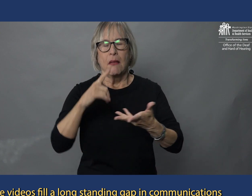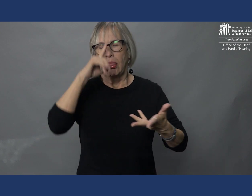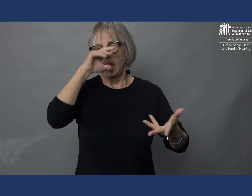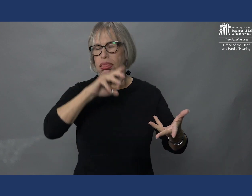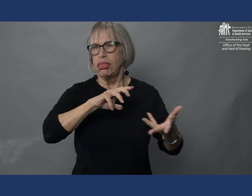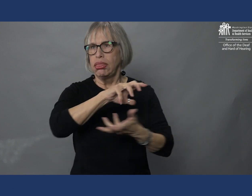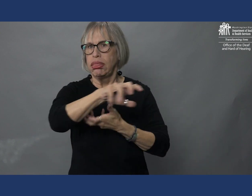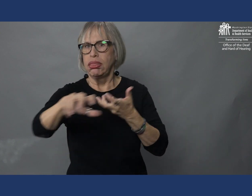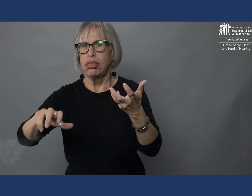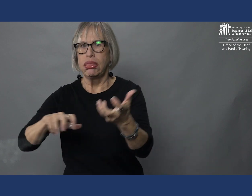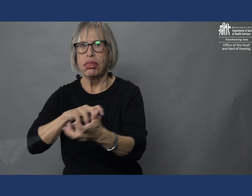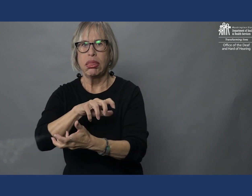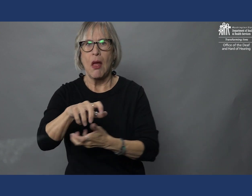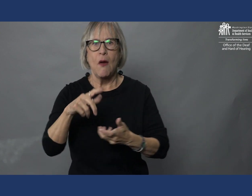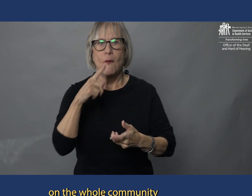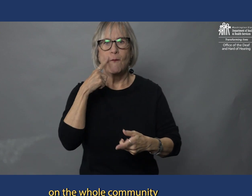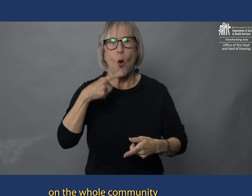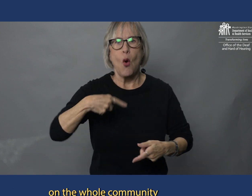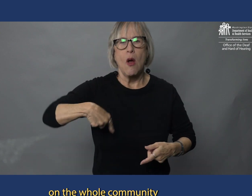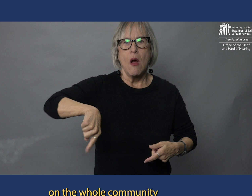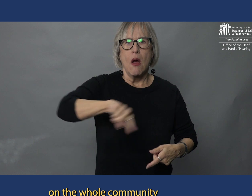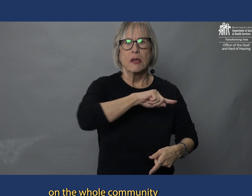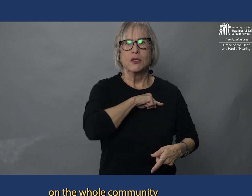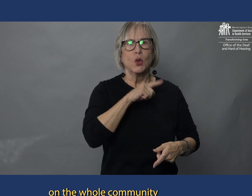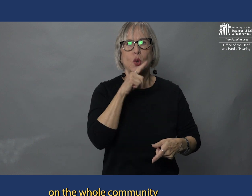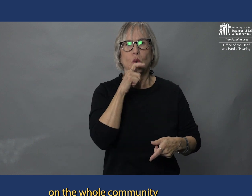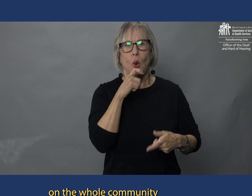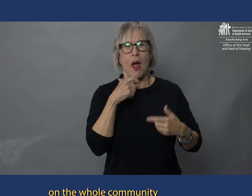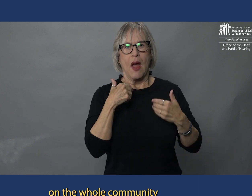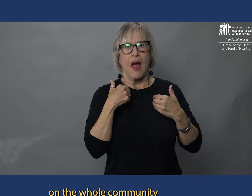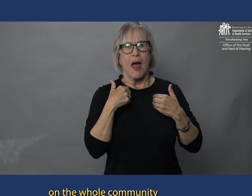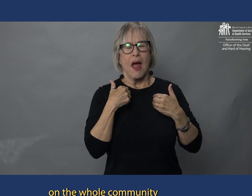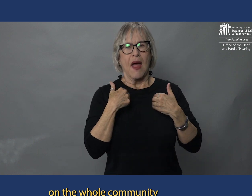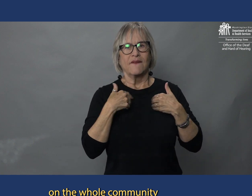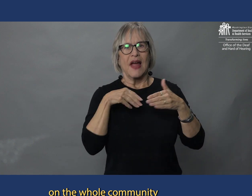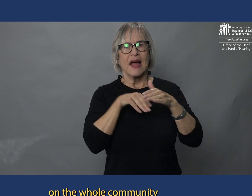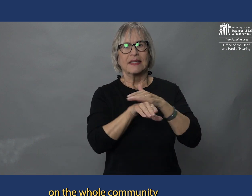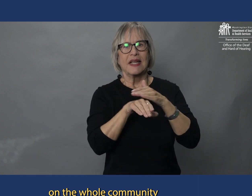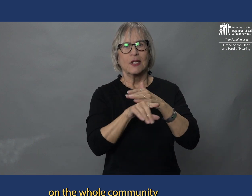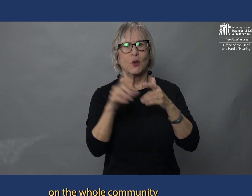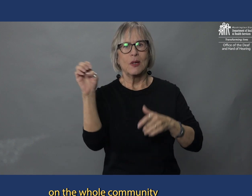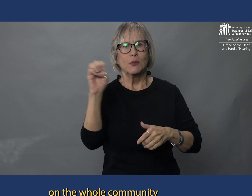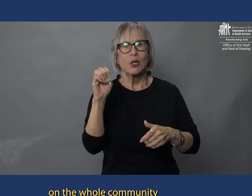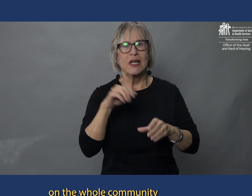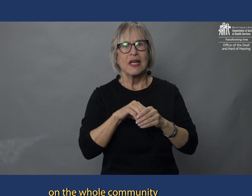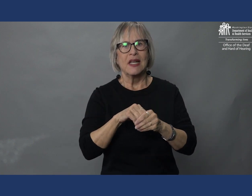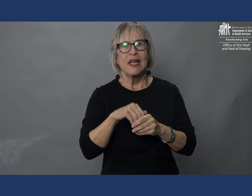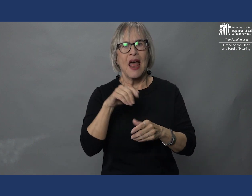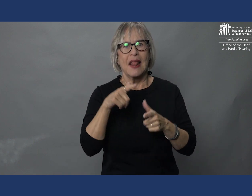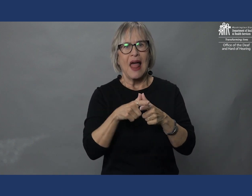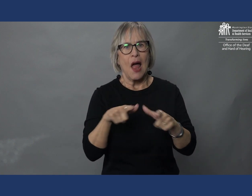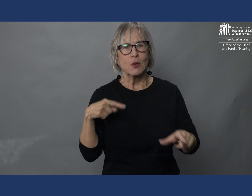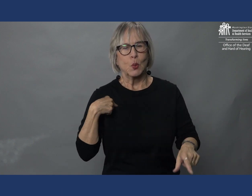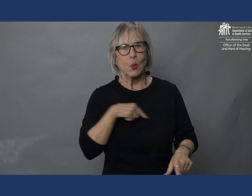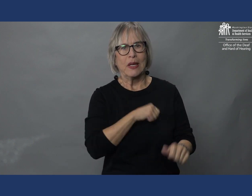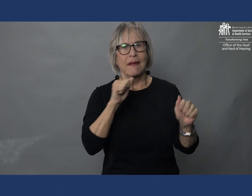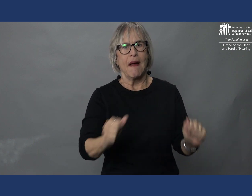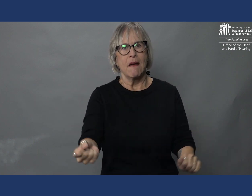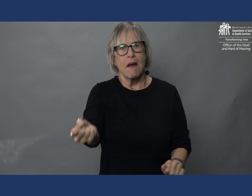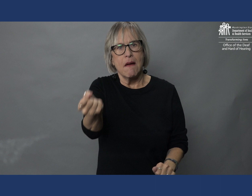while mitigating adverse impacts on the whole community as everyone has access to emergency news in a language they can understand and respond to